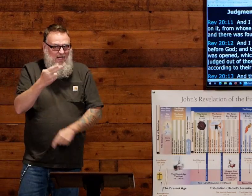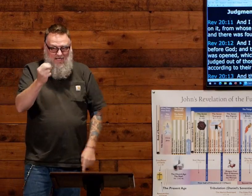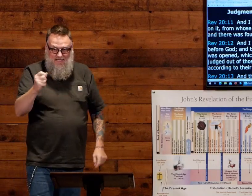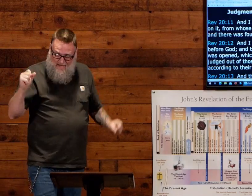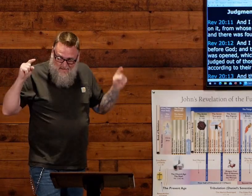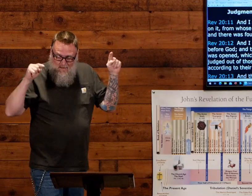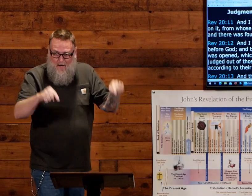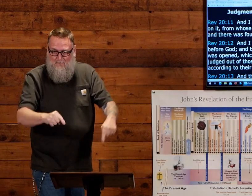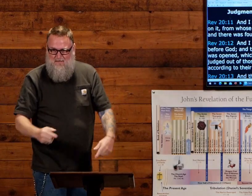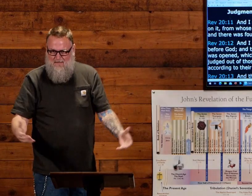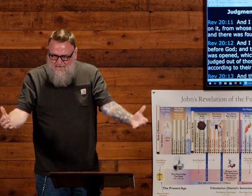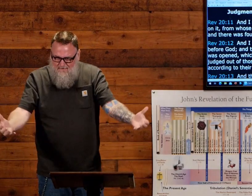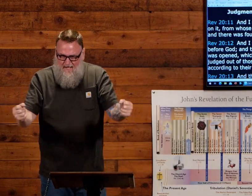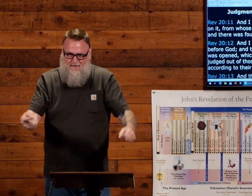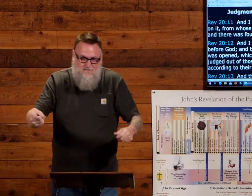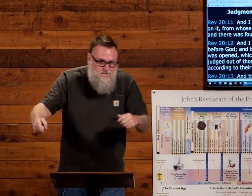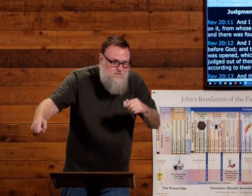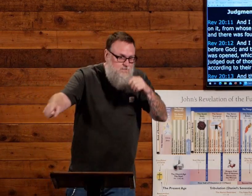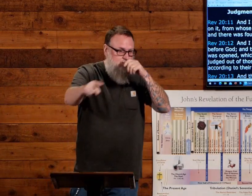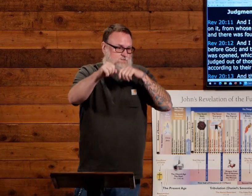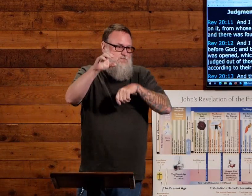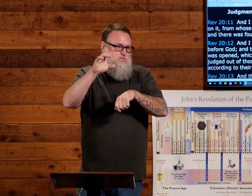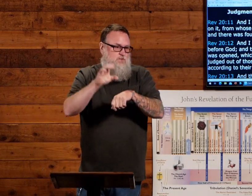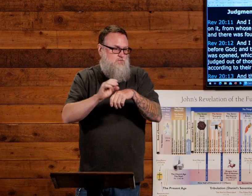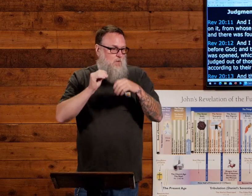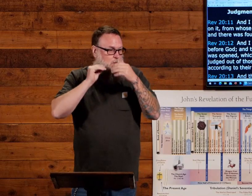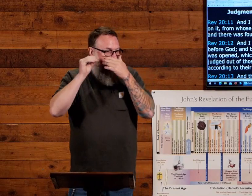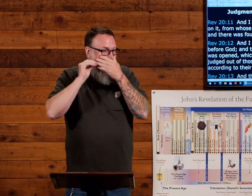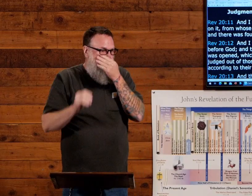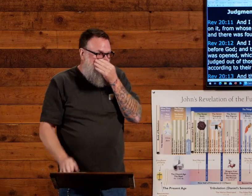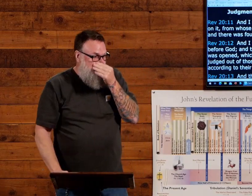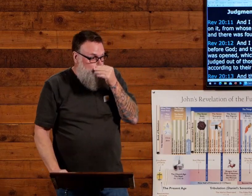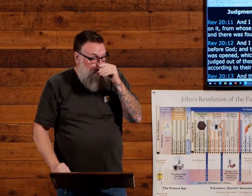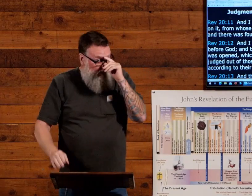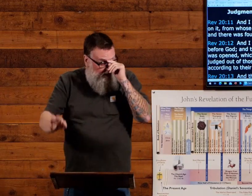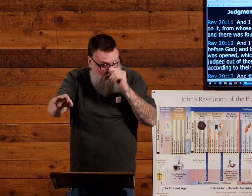for that day that he can come again and bring his church home.